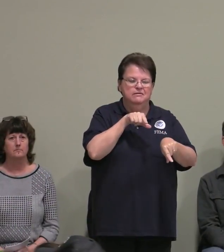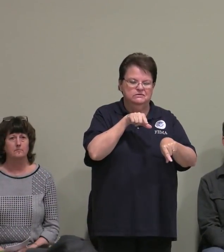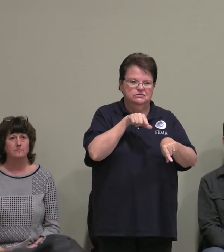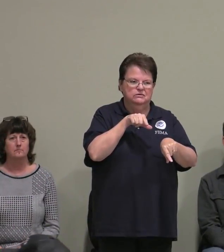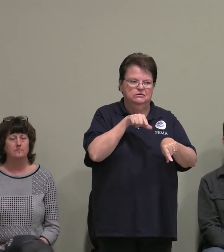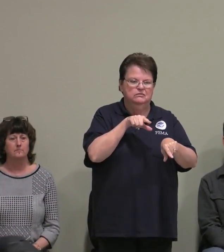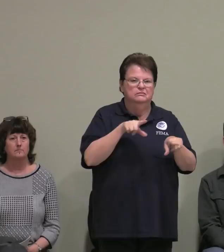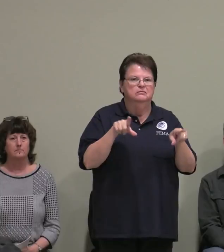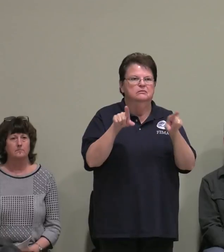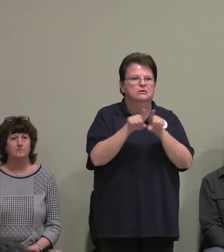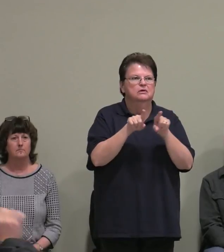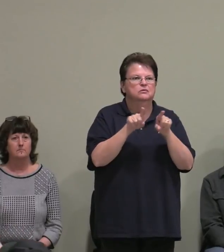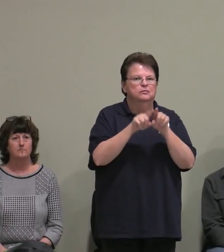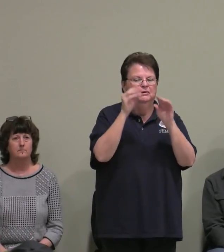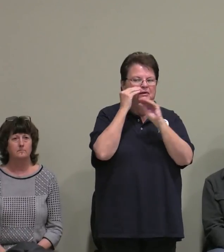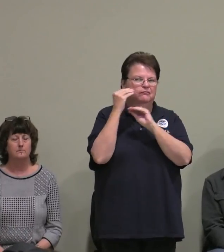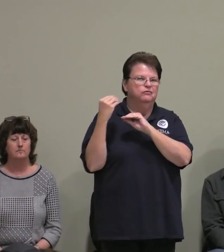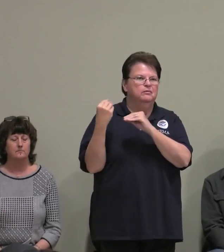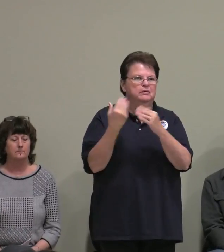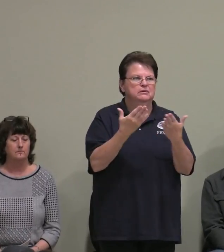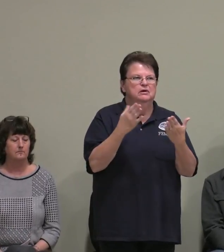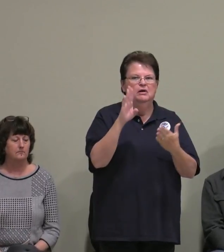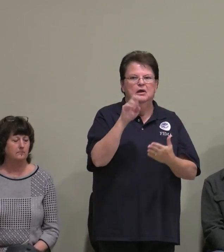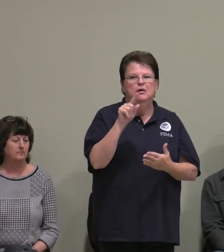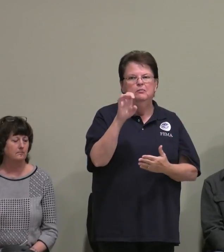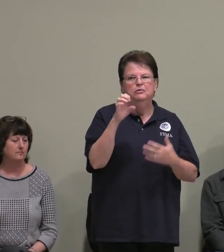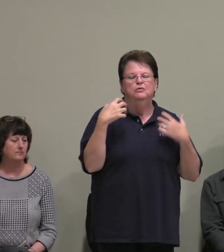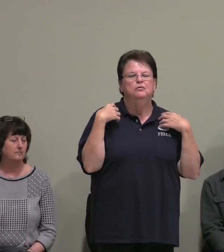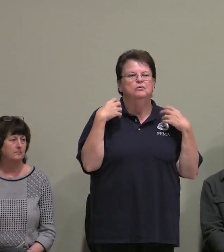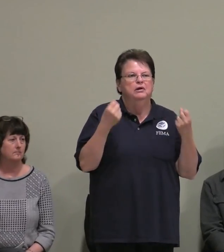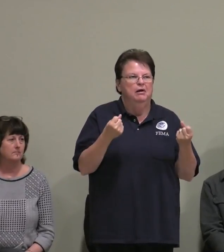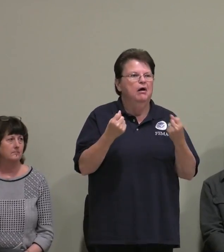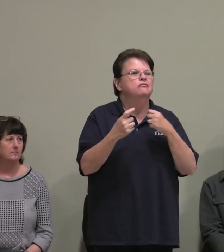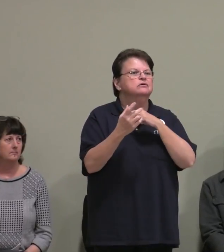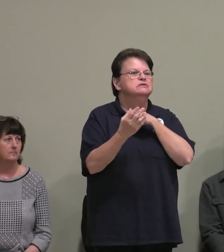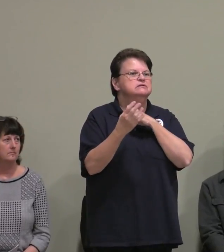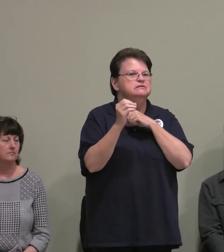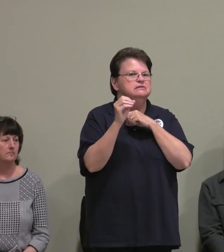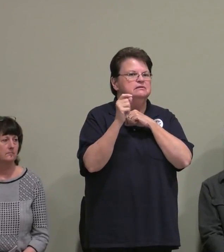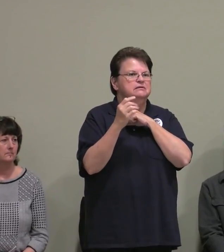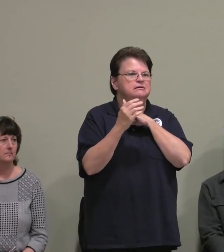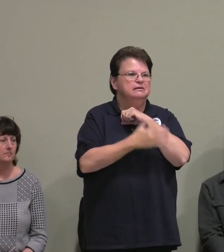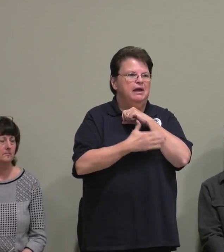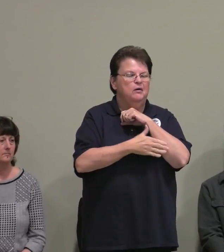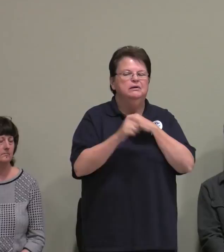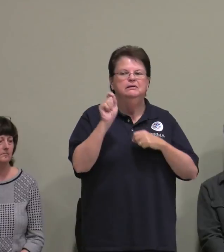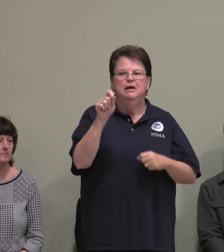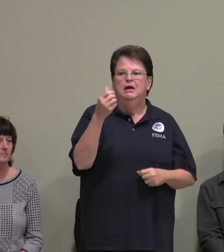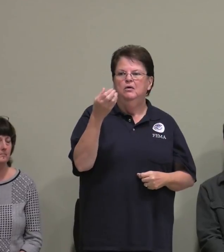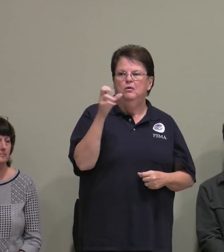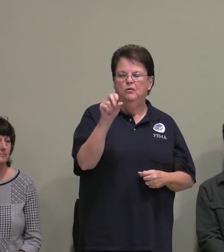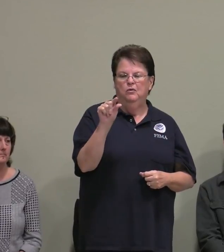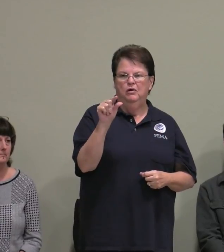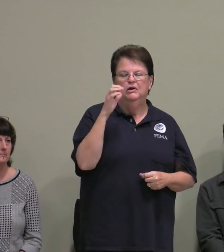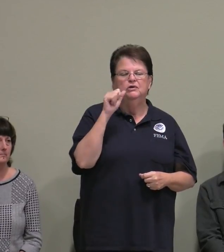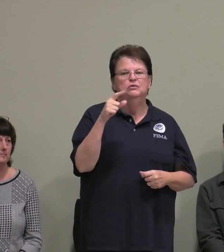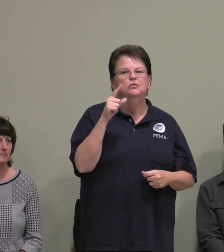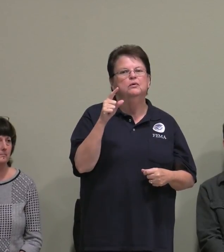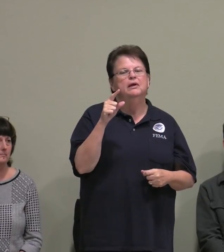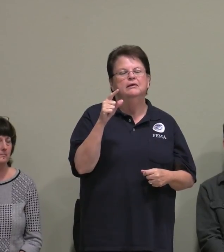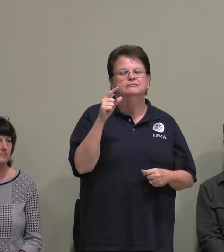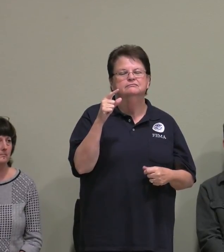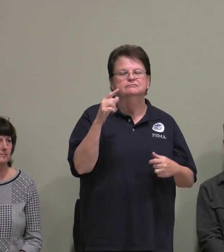But we will also put information at buttecountyrecovers.org. You can also email questions to